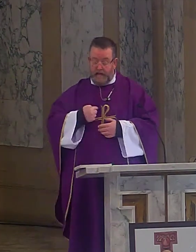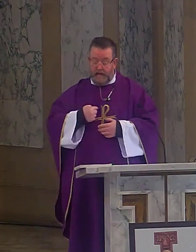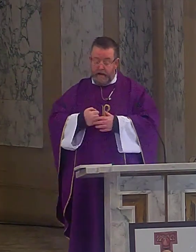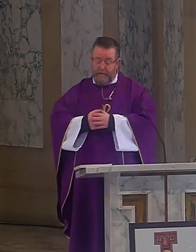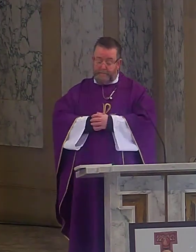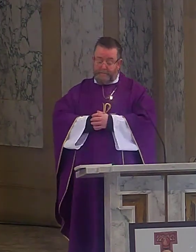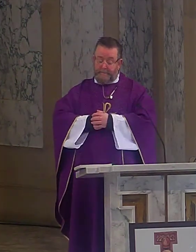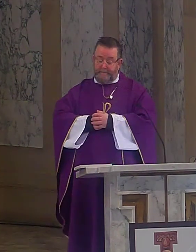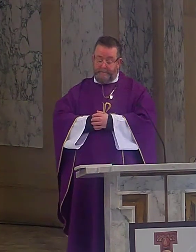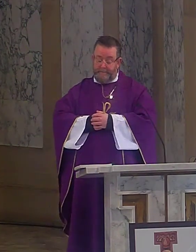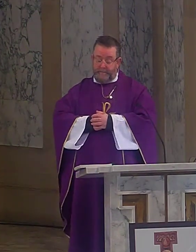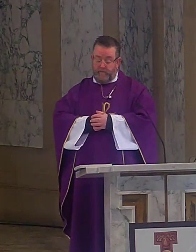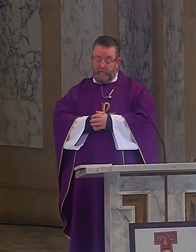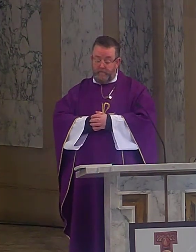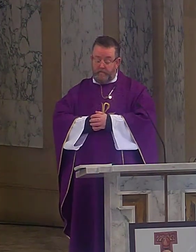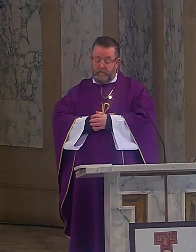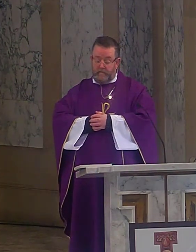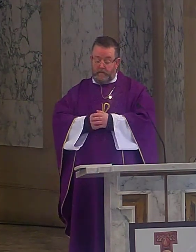me